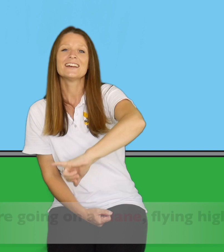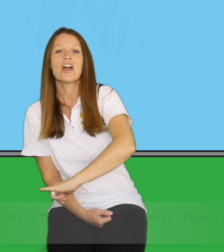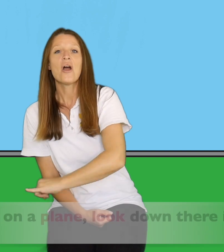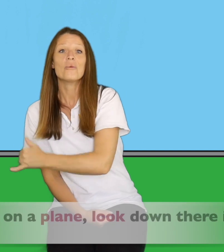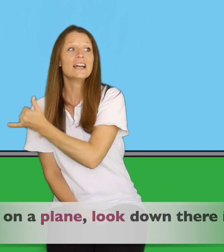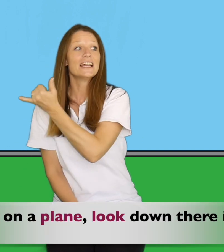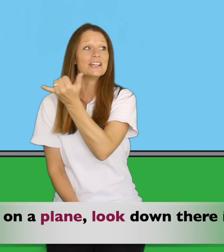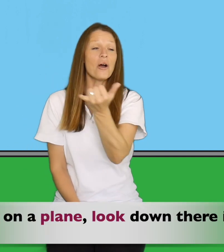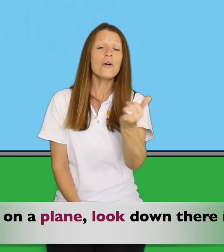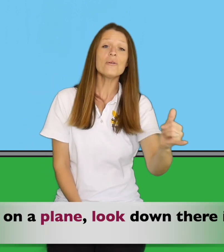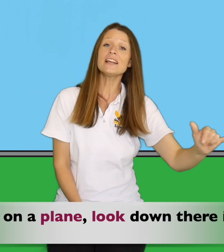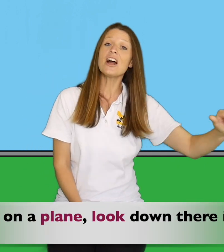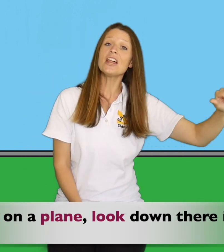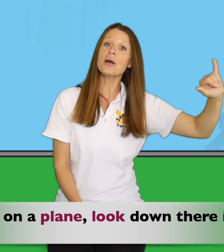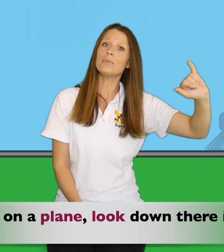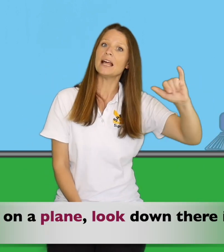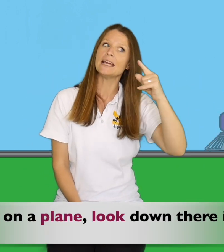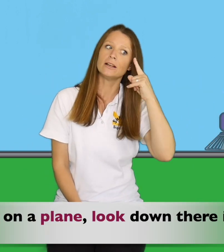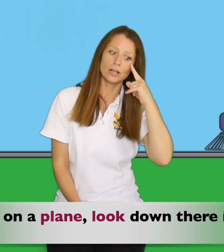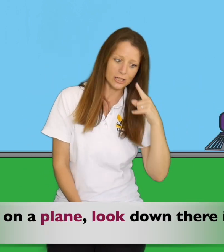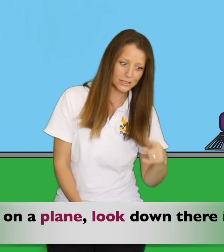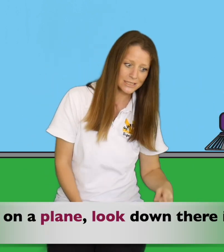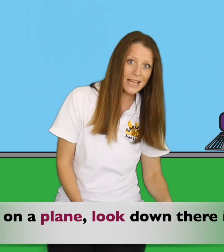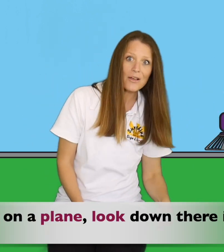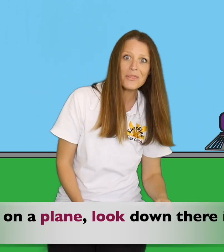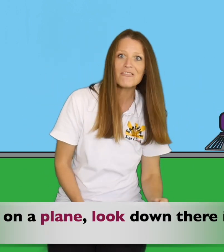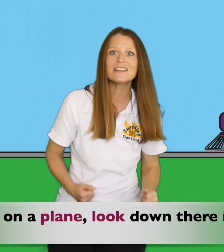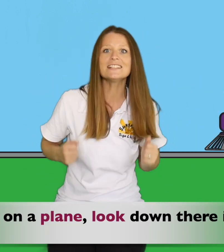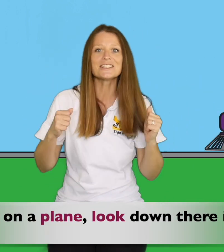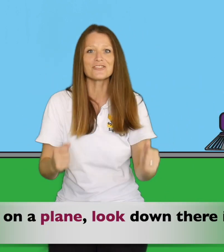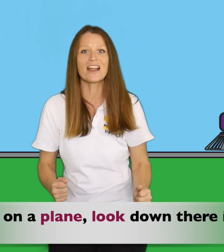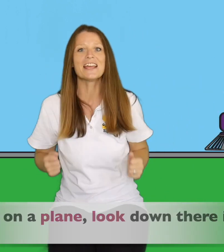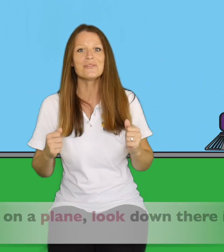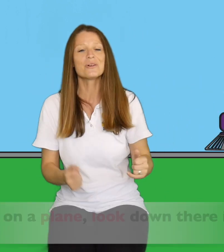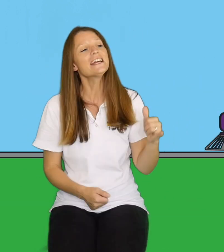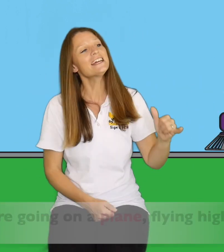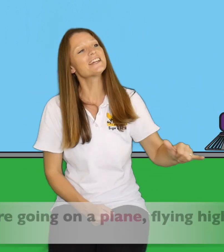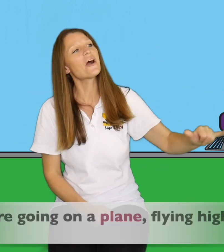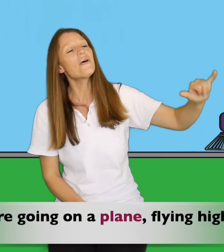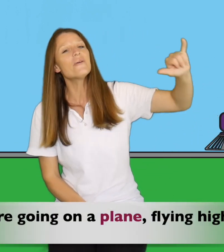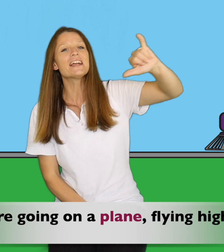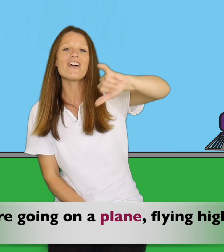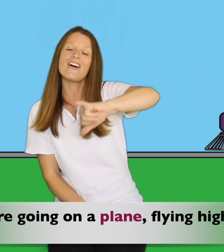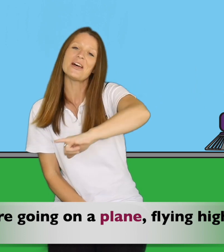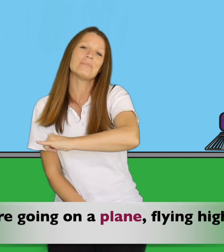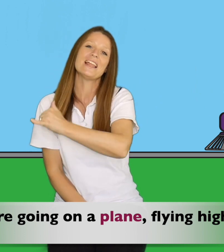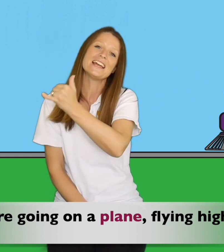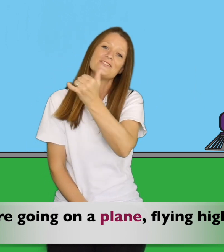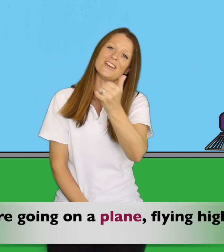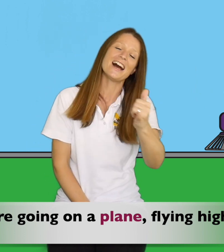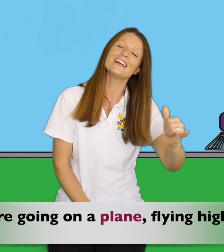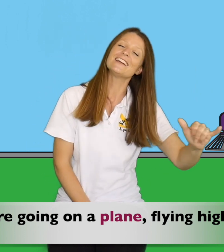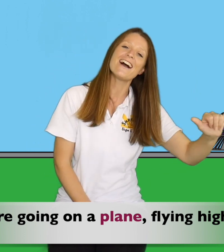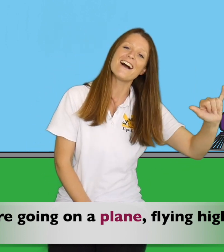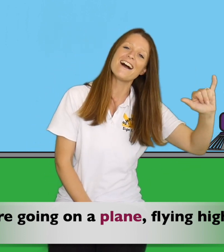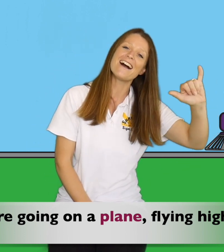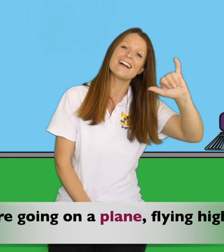high. We're going on a plane, look down, there is a train. We're going on a plane, flying high.